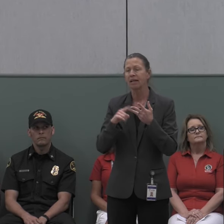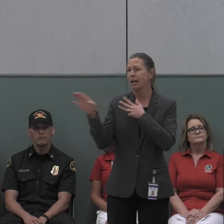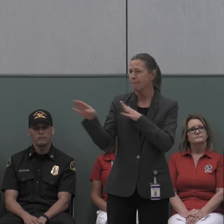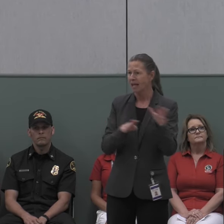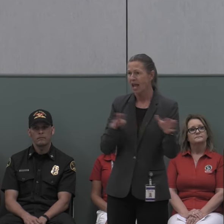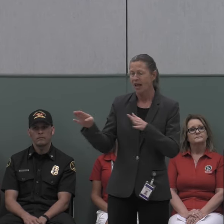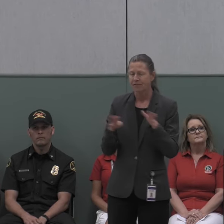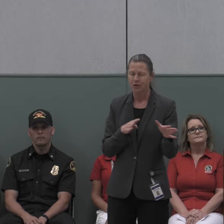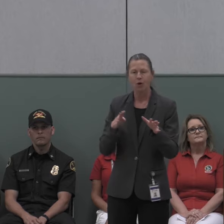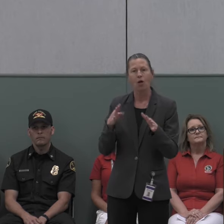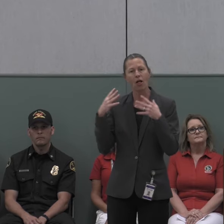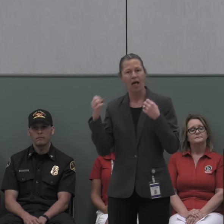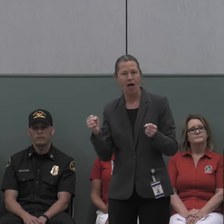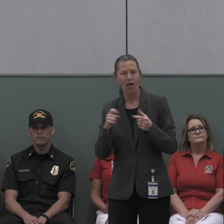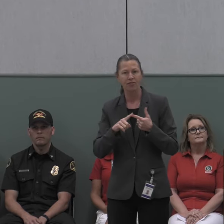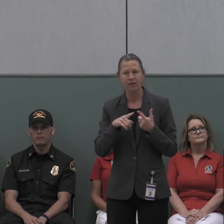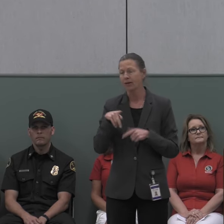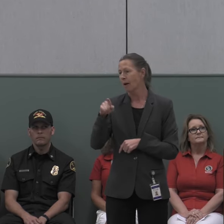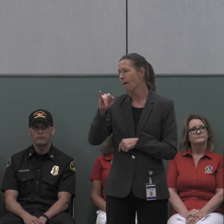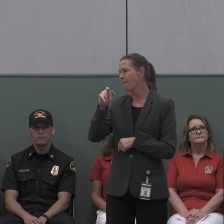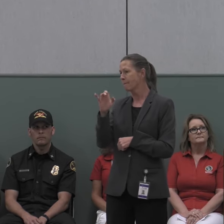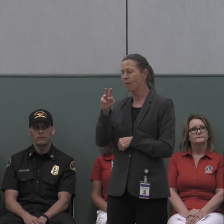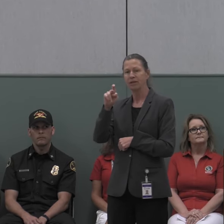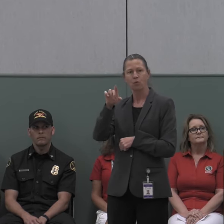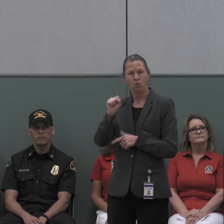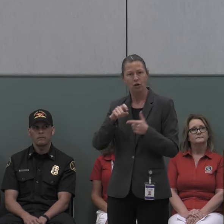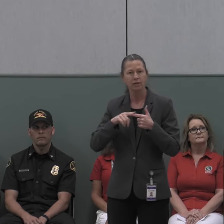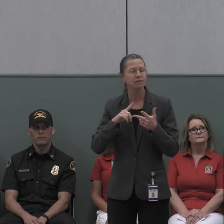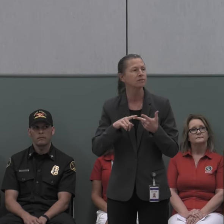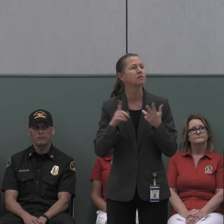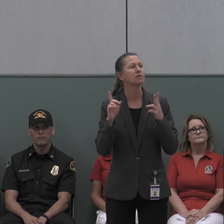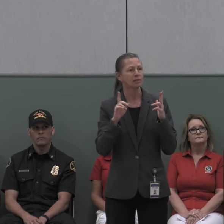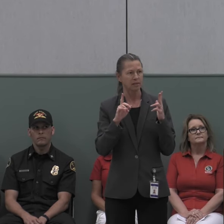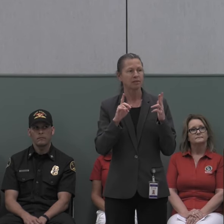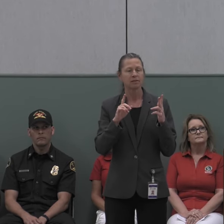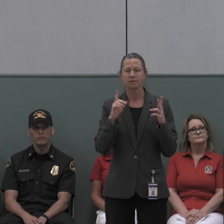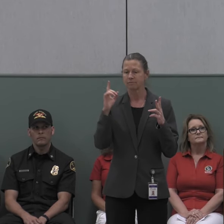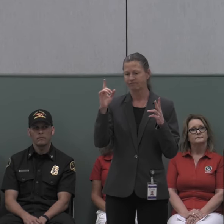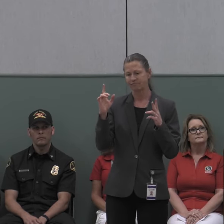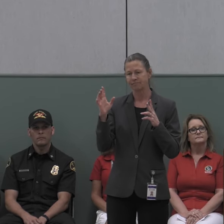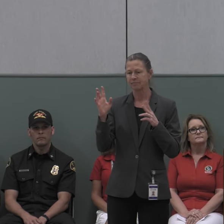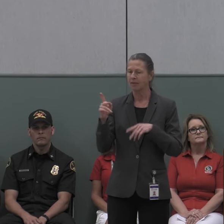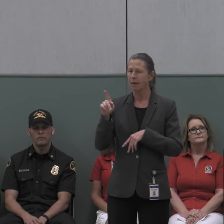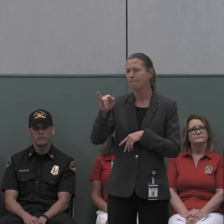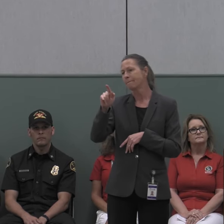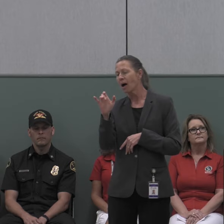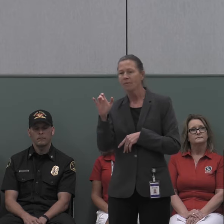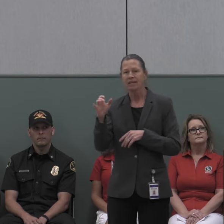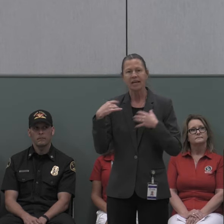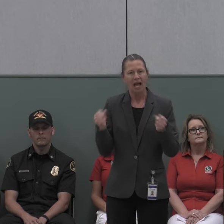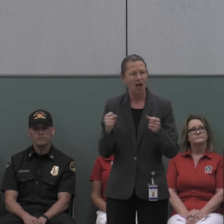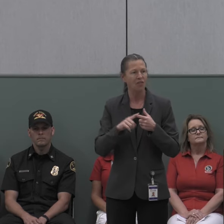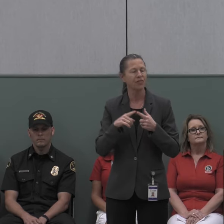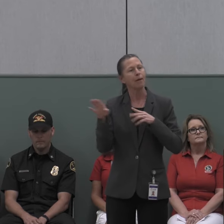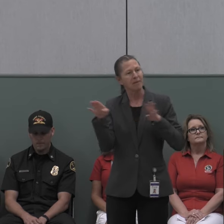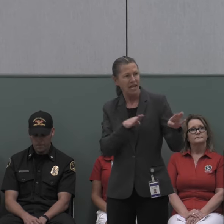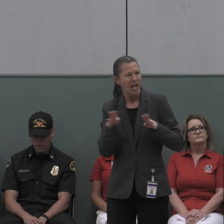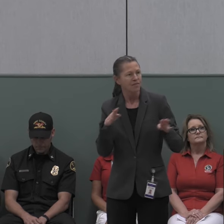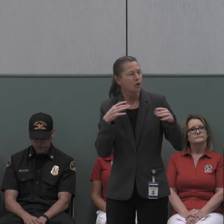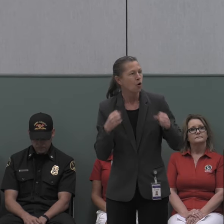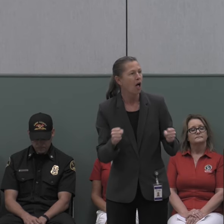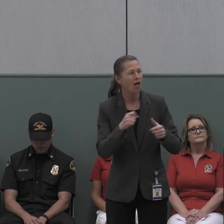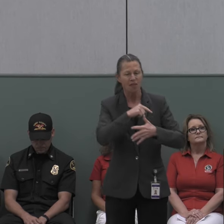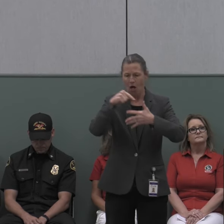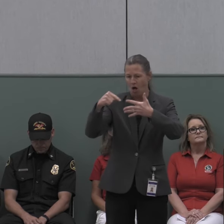Works Departments, to Environmental Health, to Public Health, to Behavioral Health. All these issues and all these departments have weighed